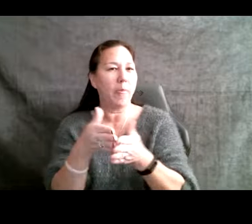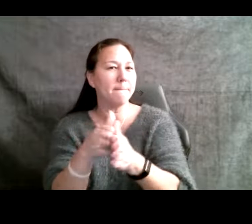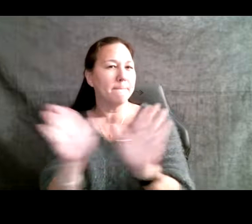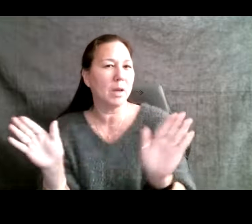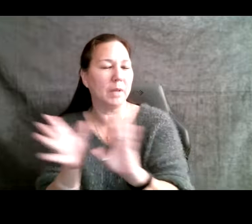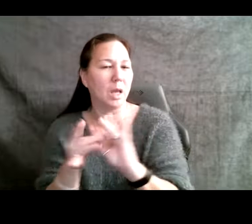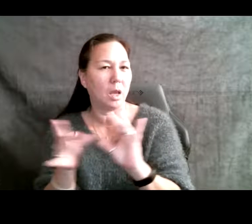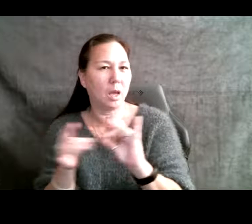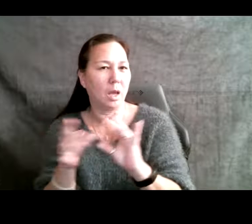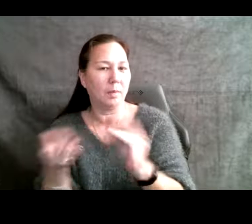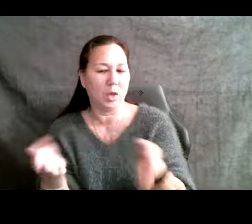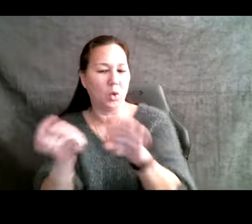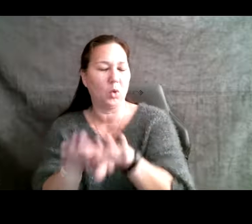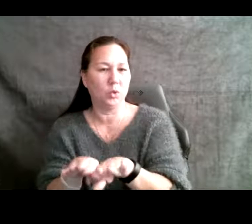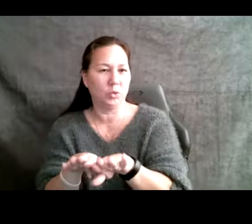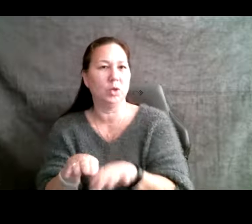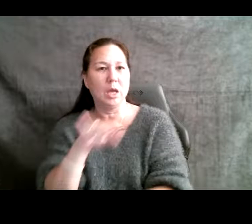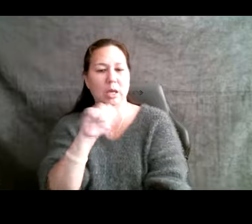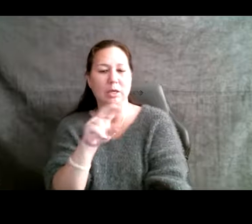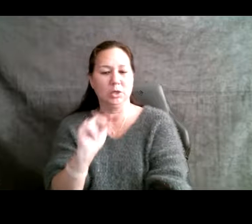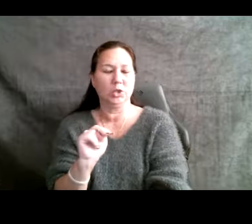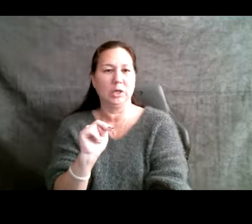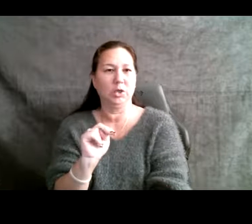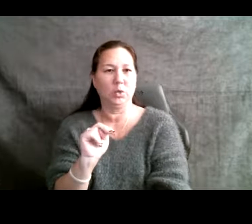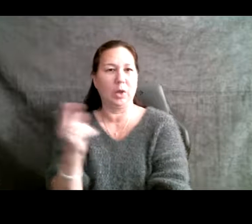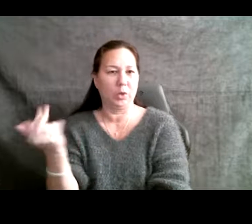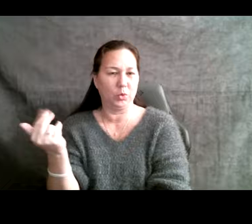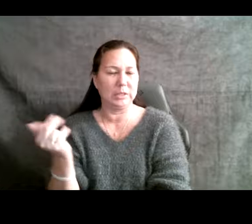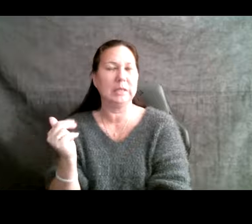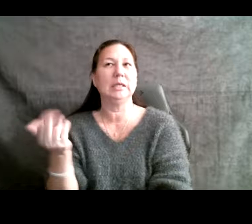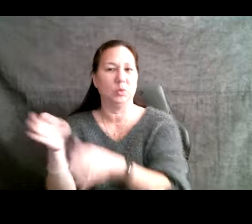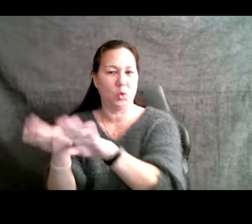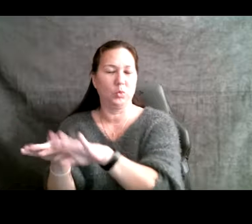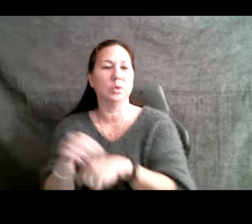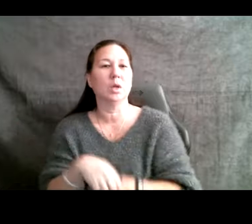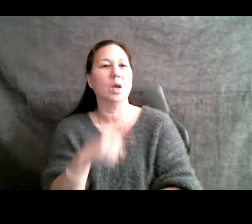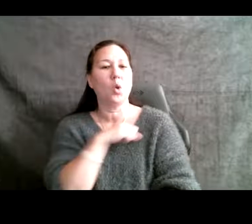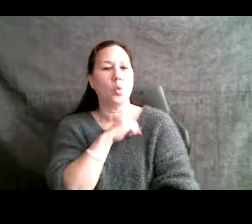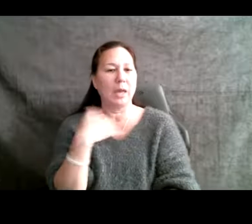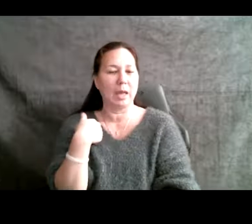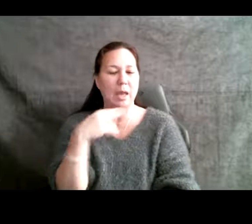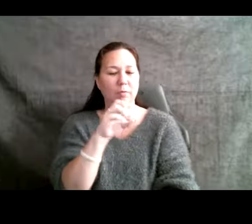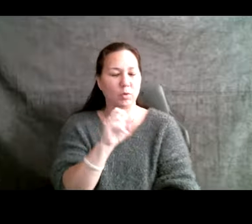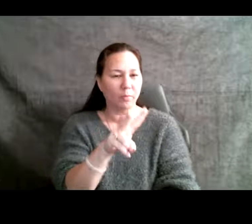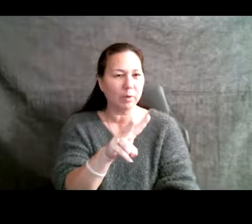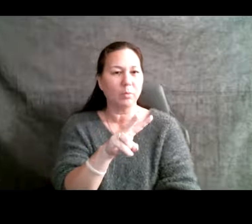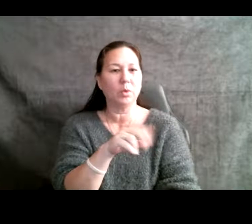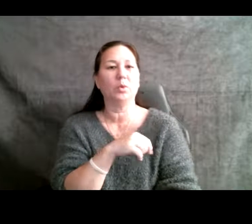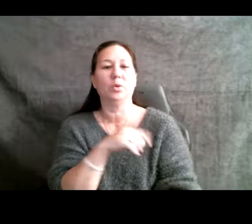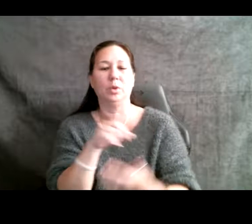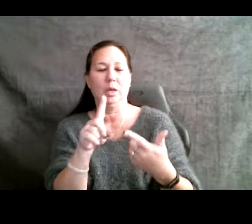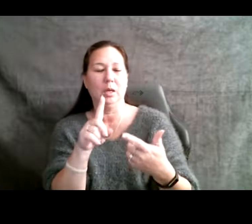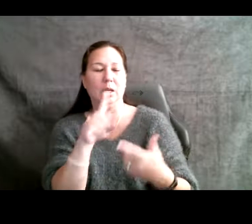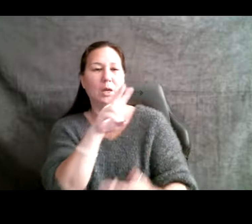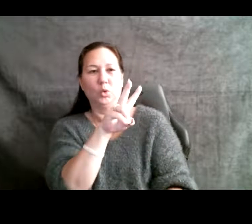January 13th. We will have a November 21 meeting, and then we have an early December meeting.